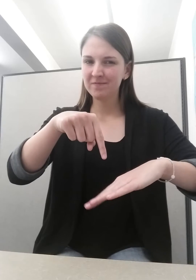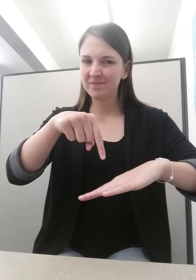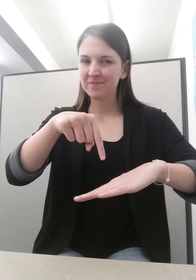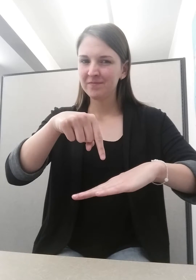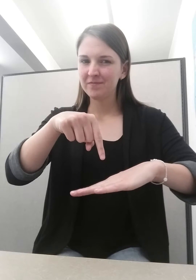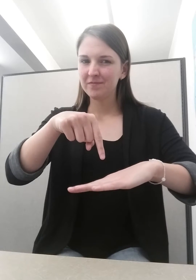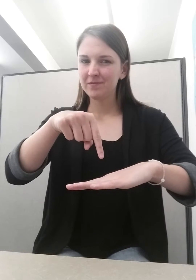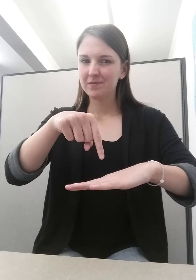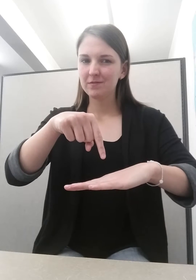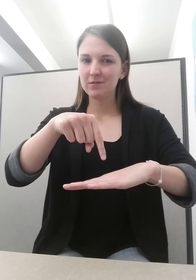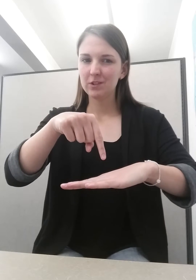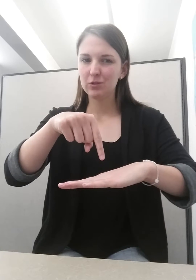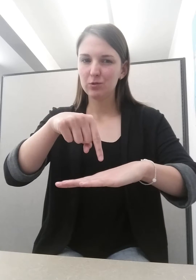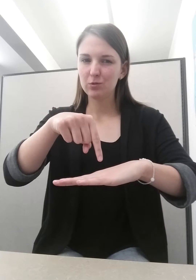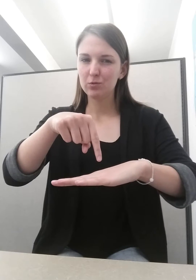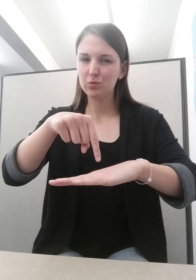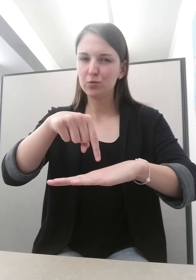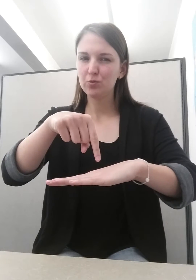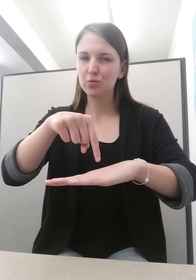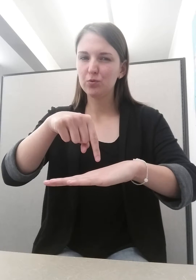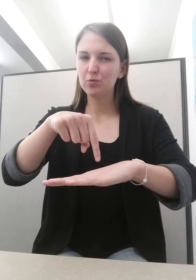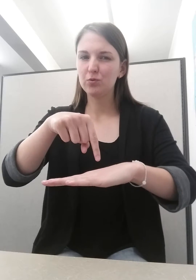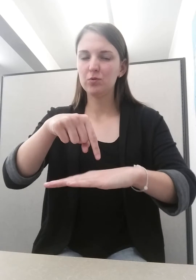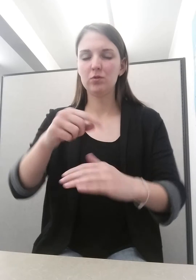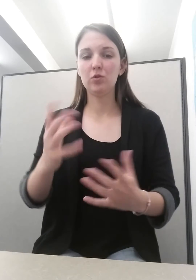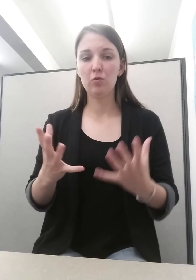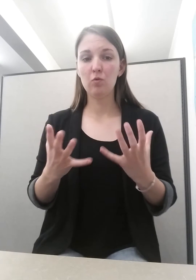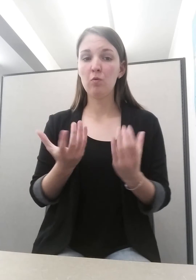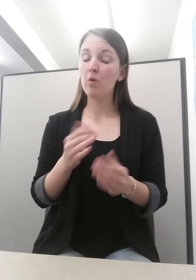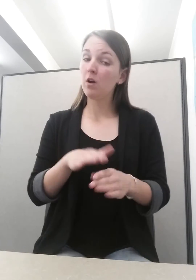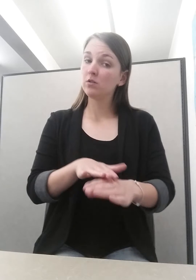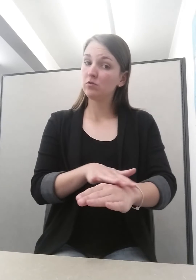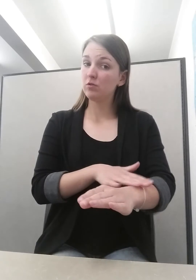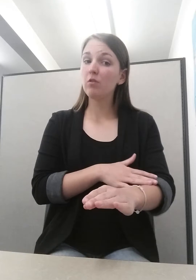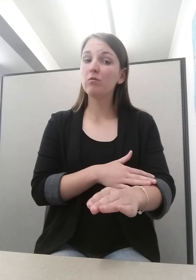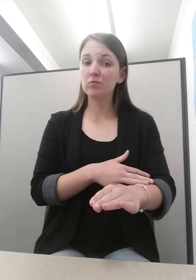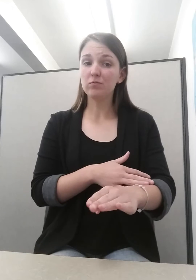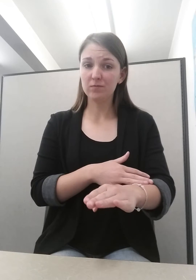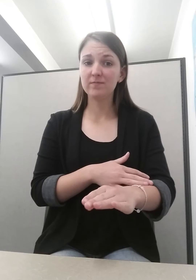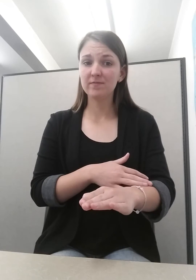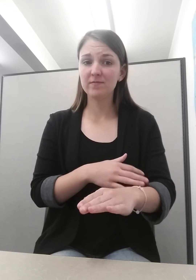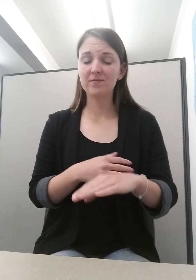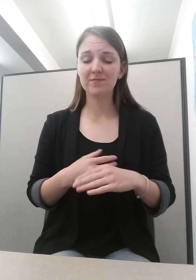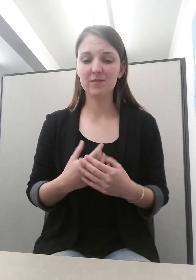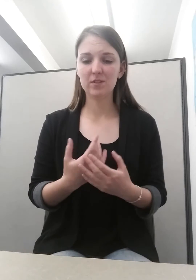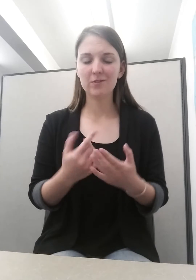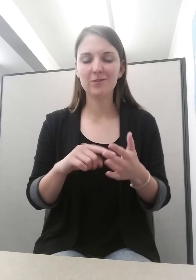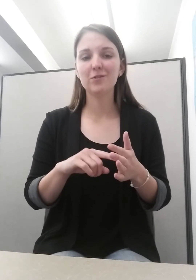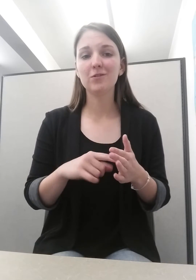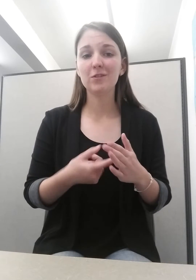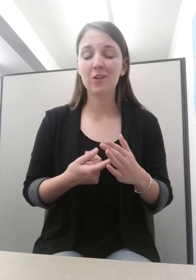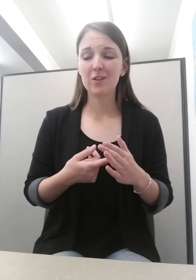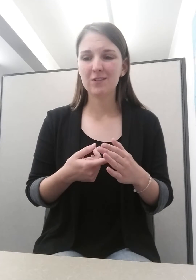want to sew very slowly. So you're going to start probably at the